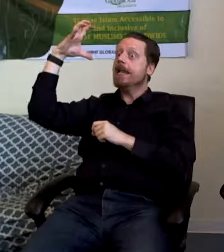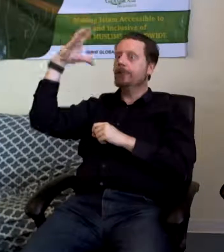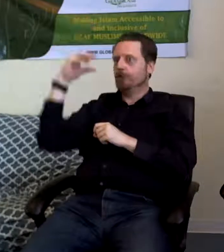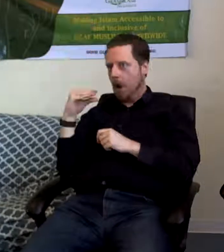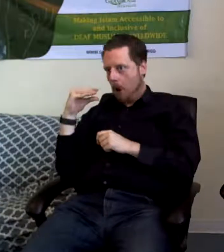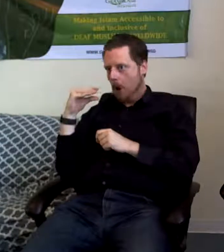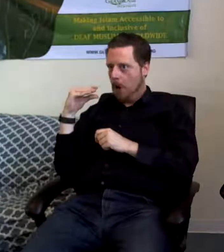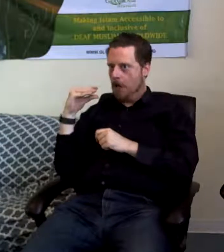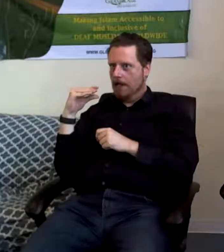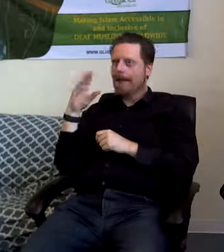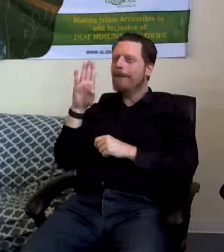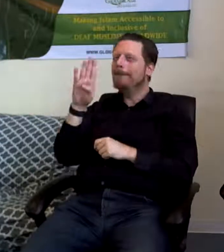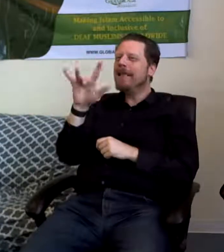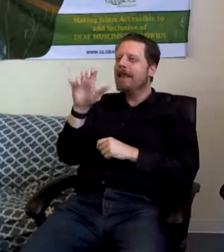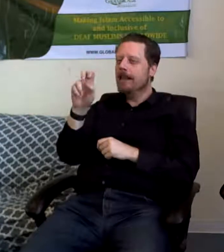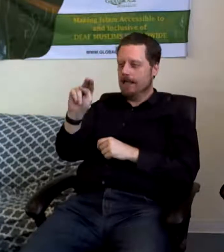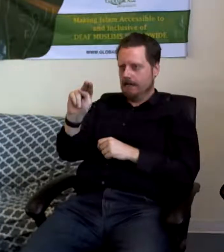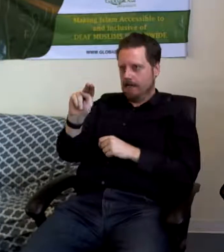Billions with a B.